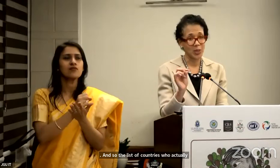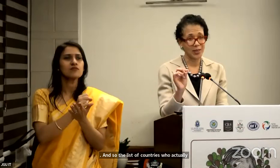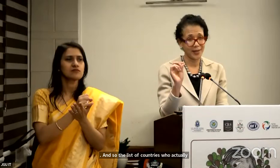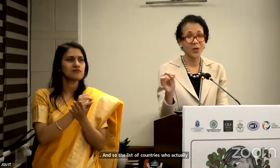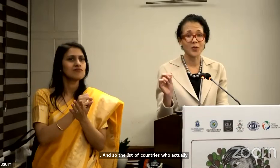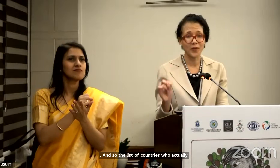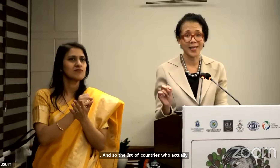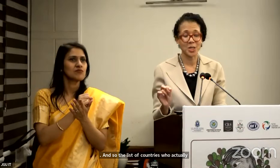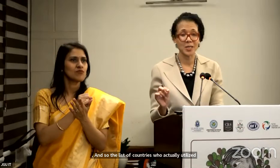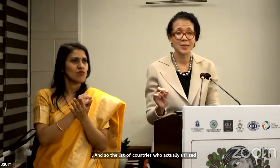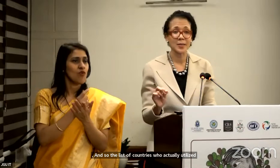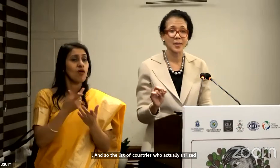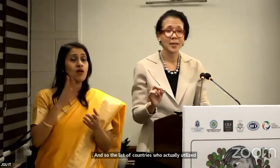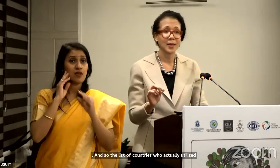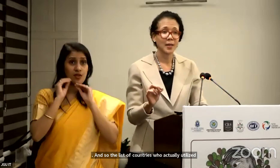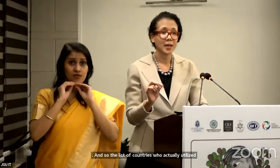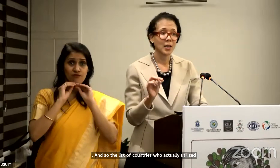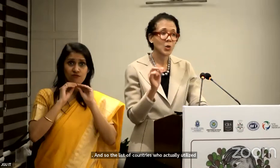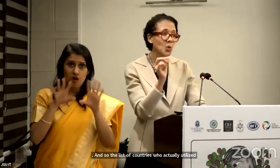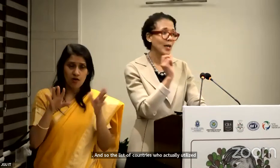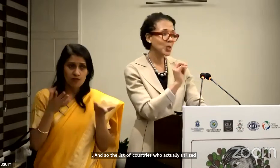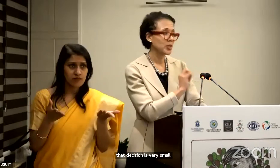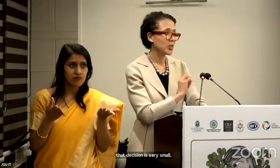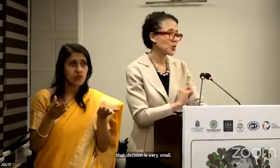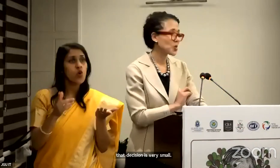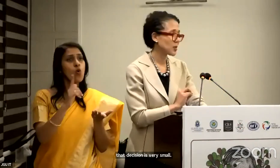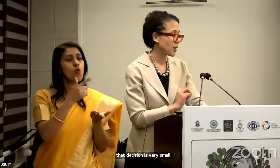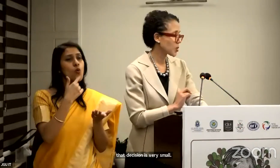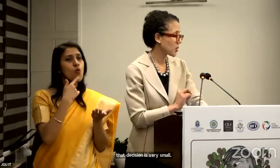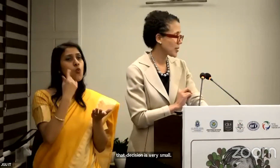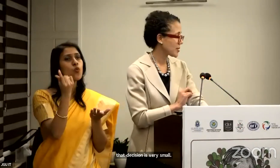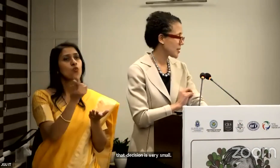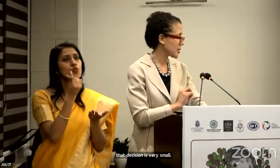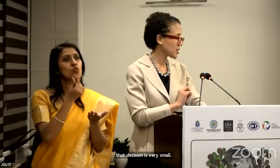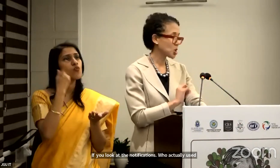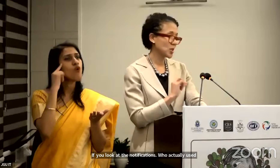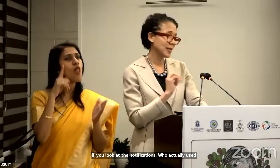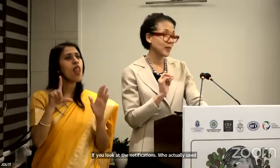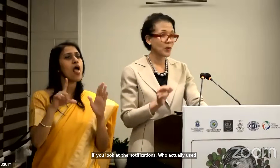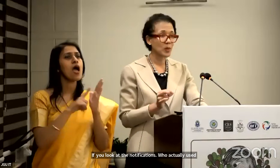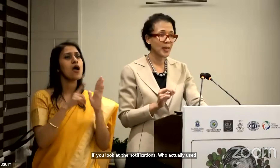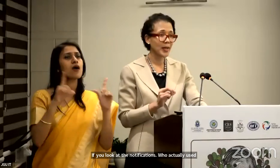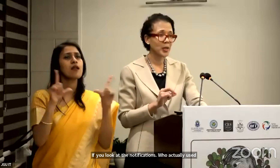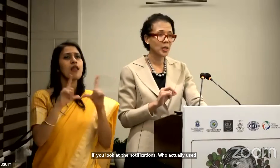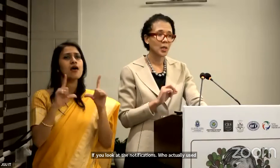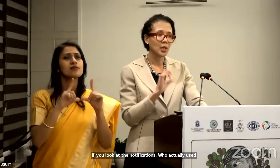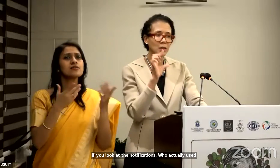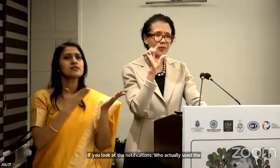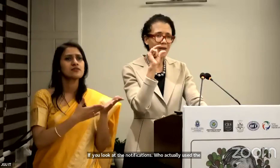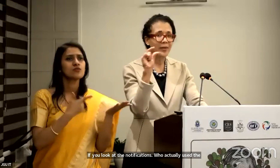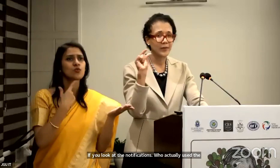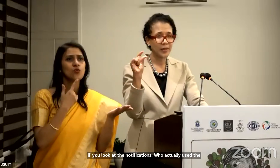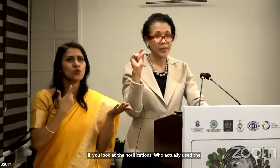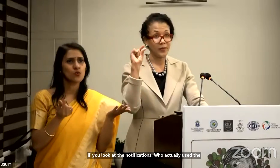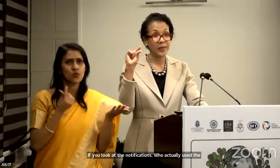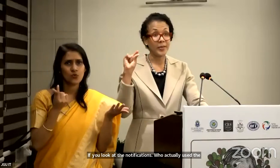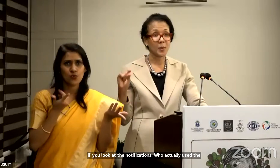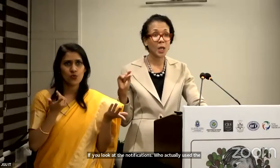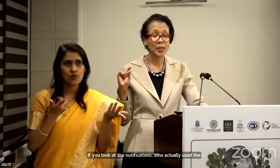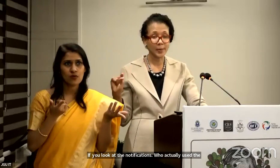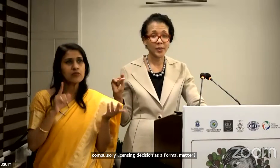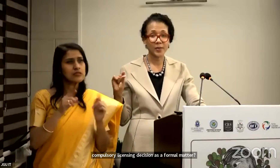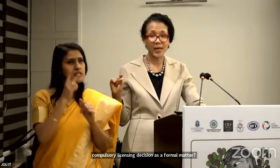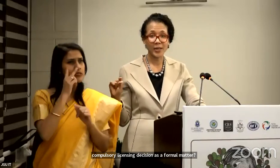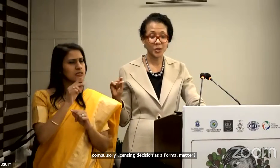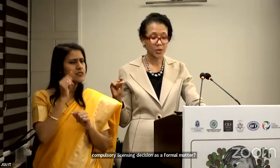If you look at the notifications, who actually used the compulsory licensing decision as a formal matter, very, very, very